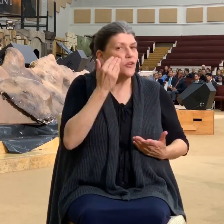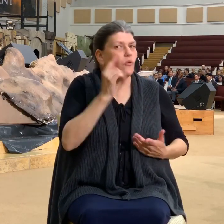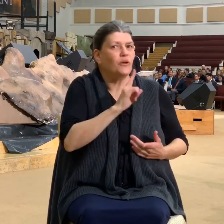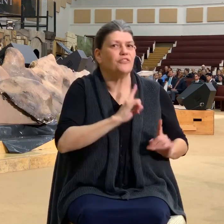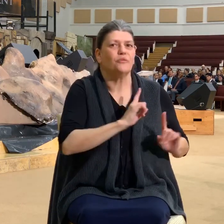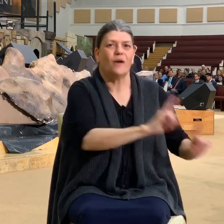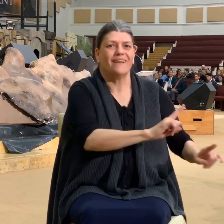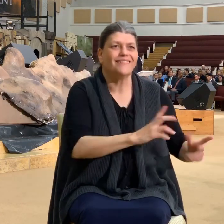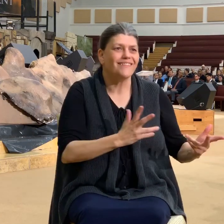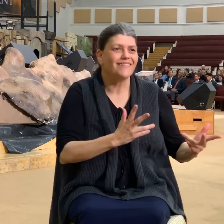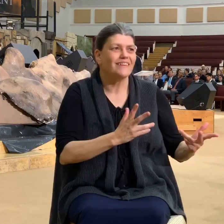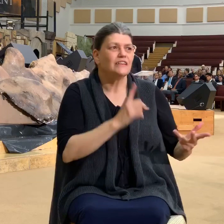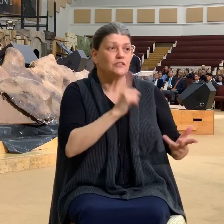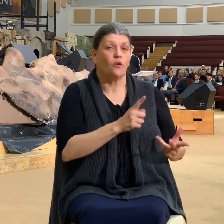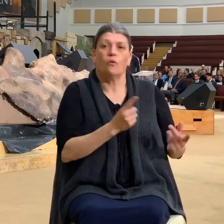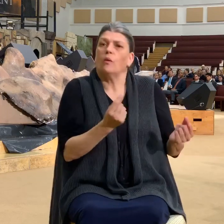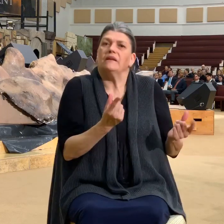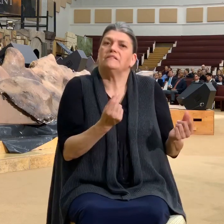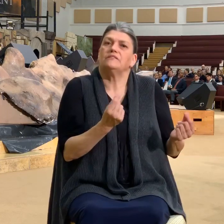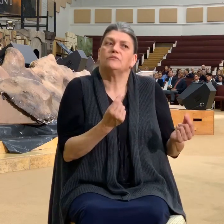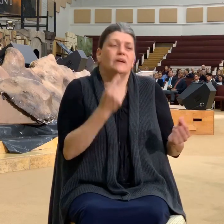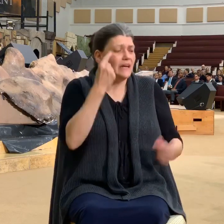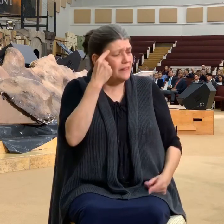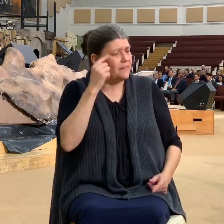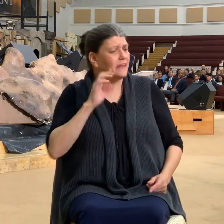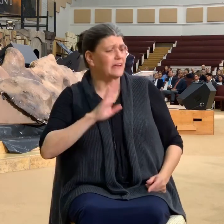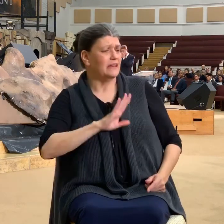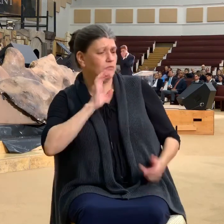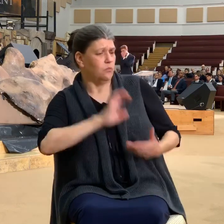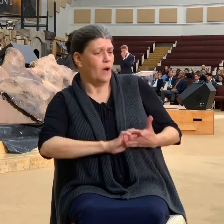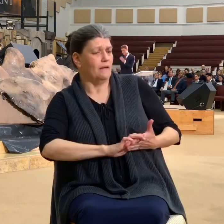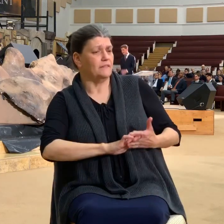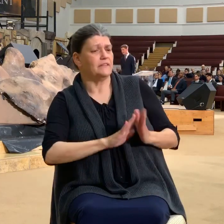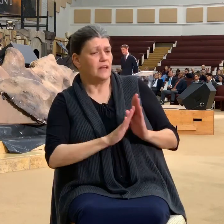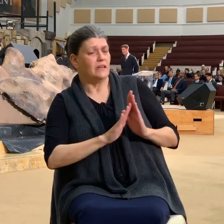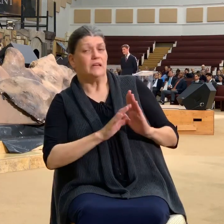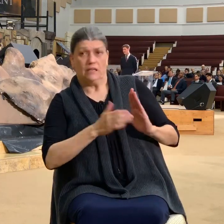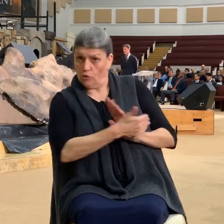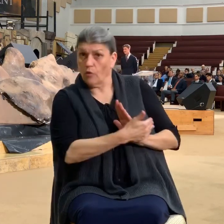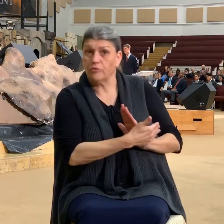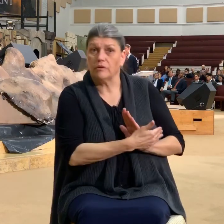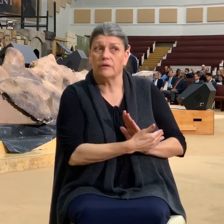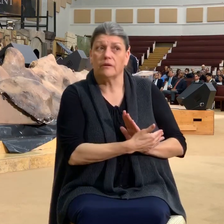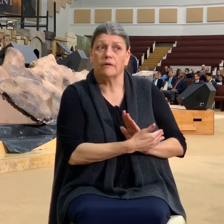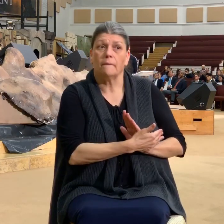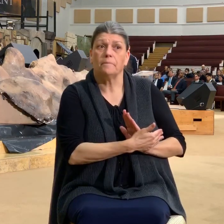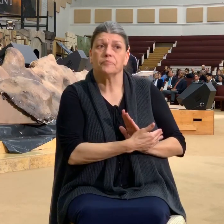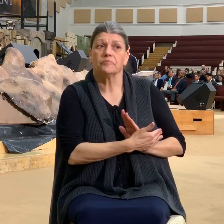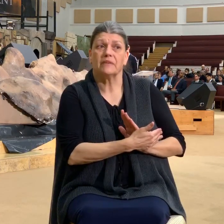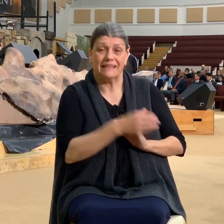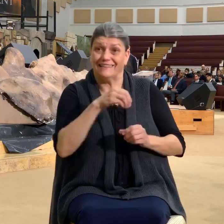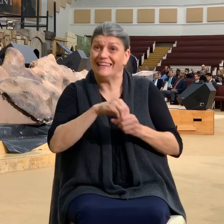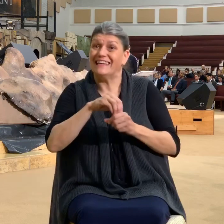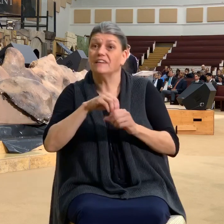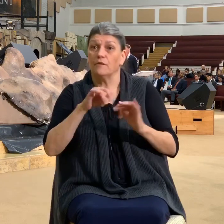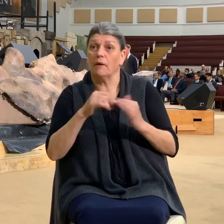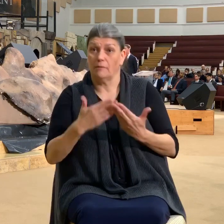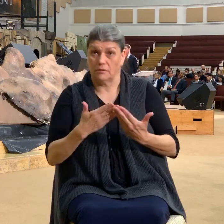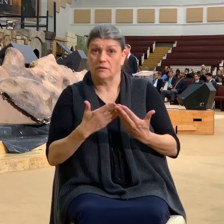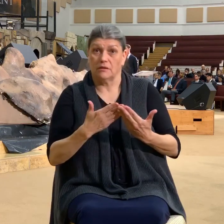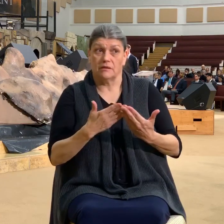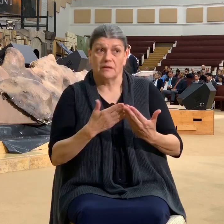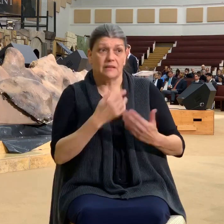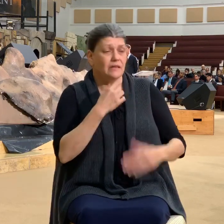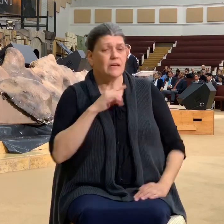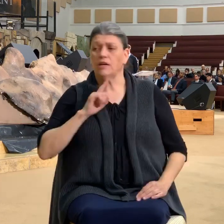So what does he do? He thinks his wife's committed adultery. This is in your Bible. And he goes to the priest and